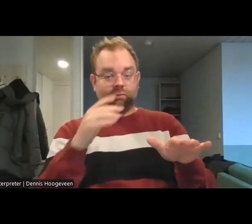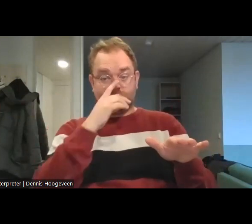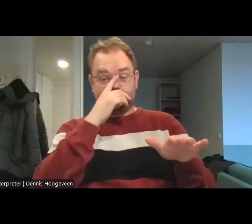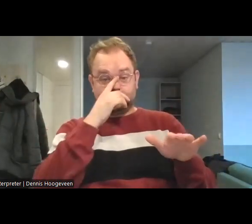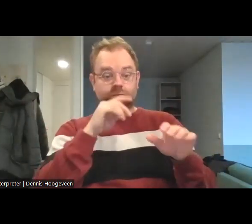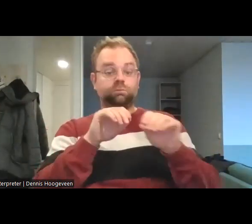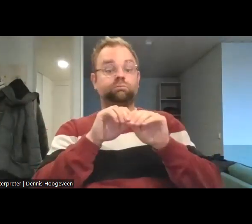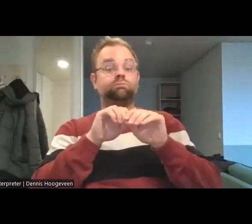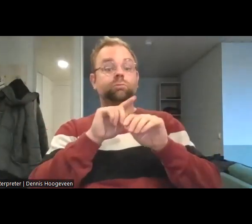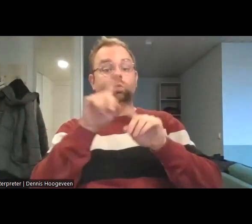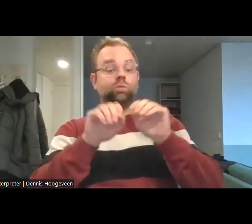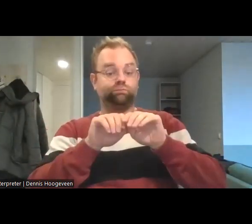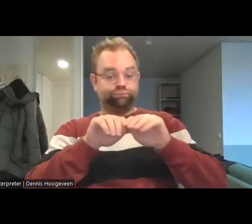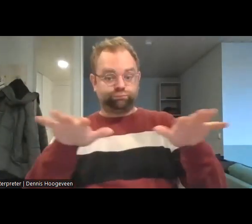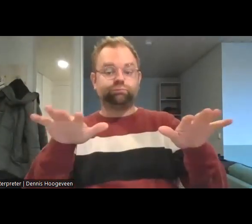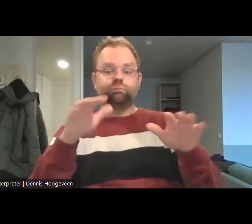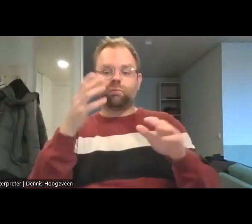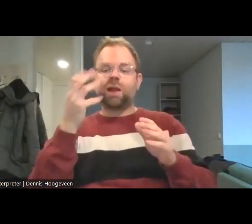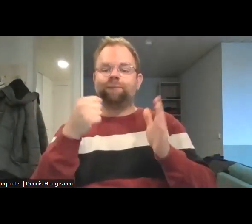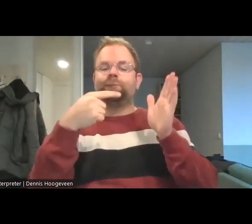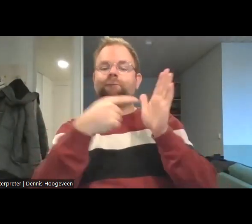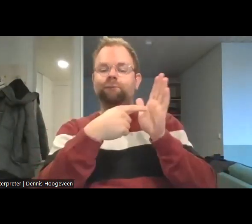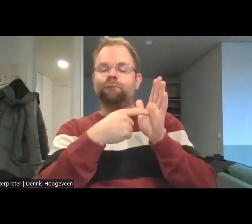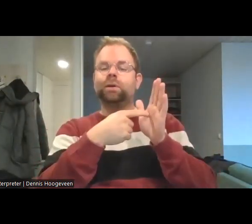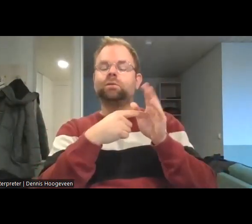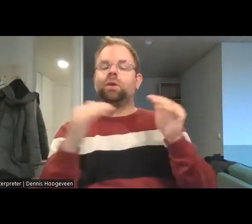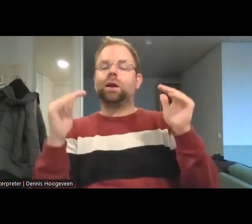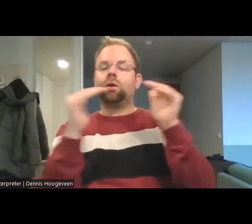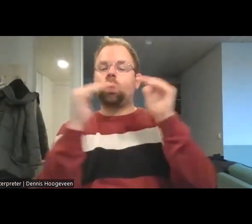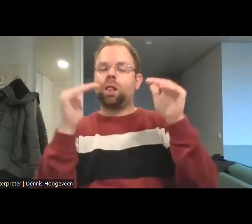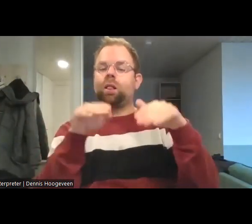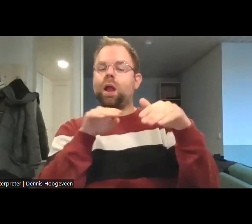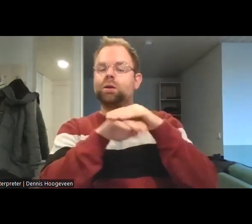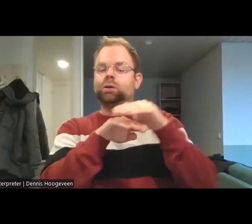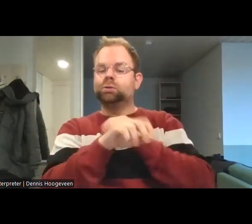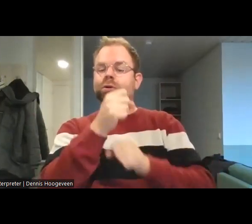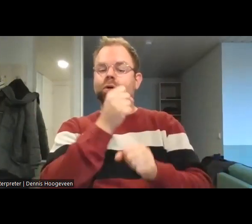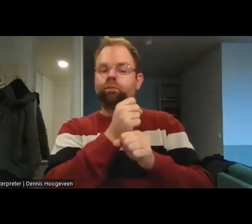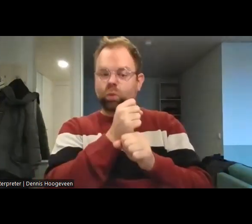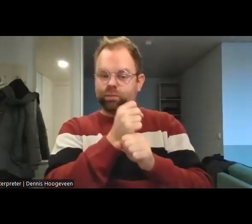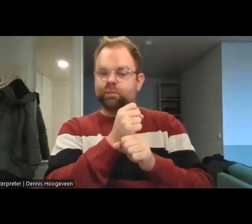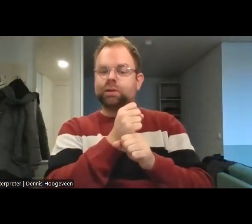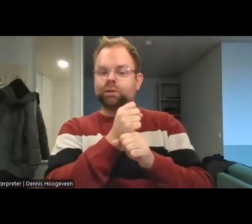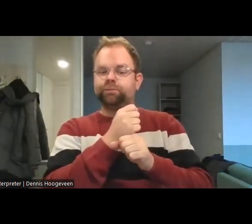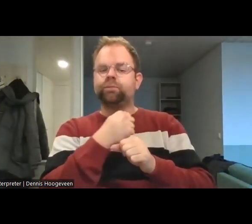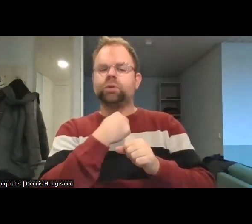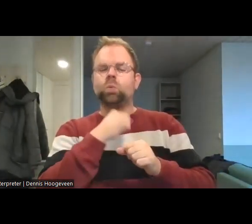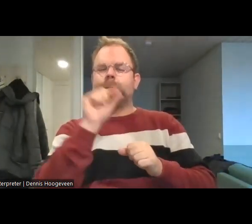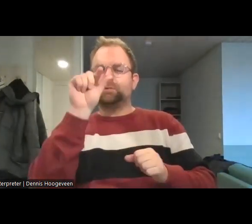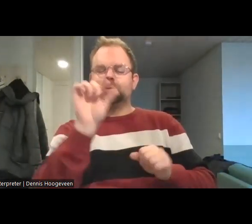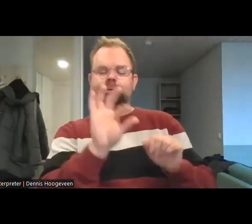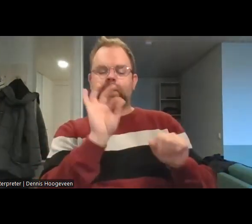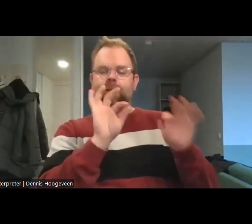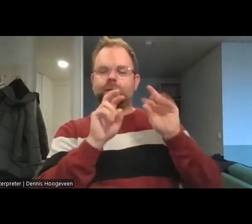that I did while other people would like to raise their hands. So I made four